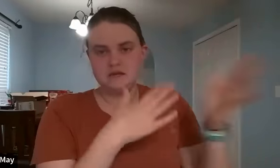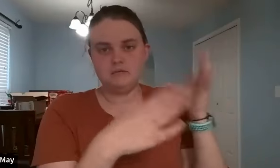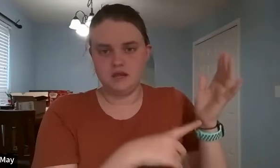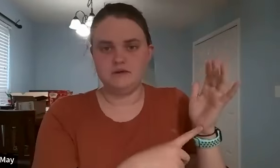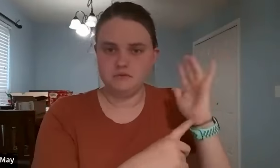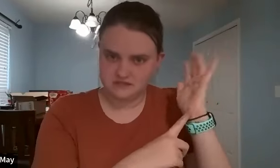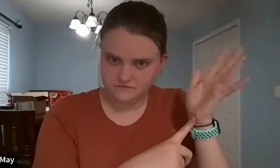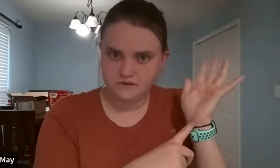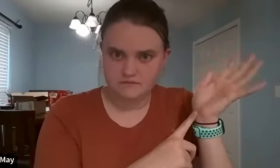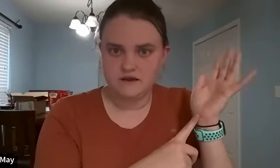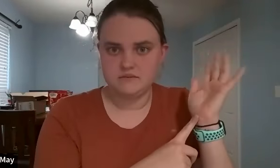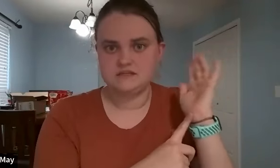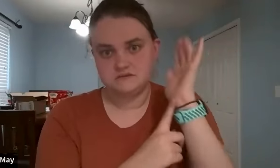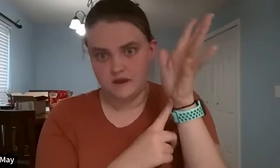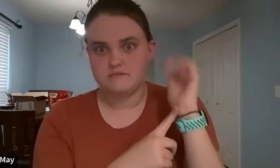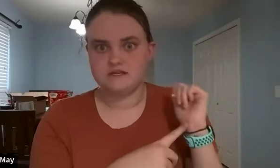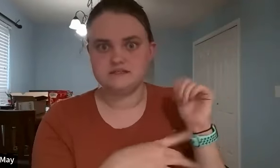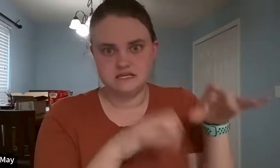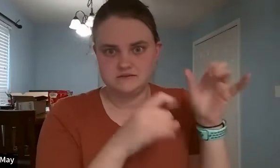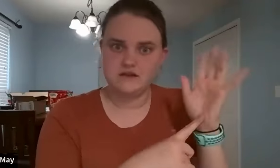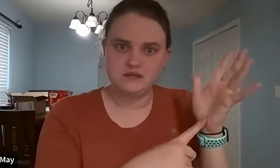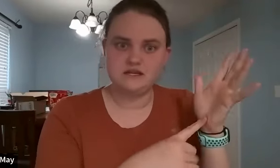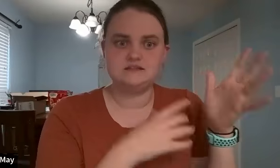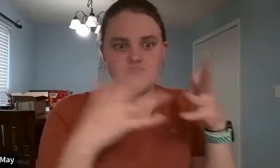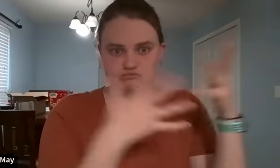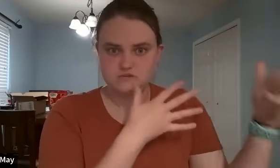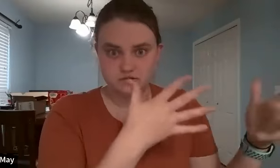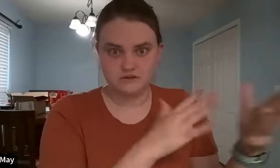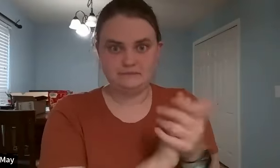now becoming, well, you have 5 minutes. It's 5 minutes. It takes 5 minutes, that sort of thing.